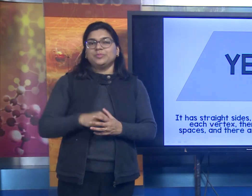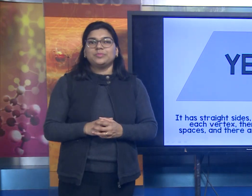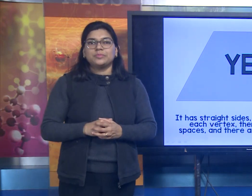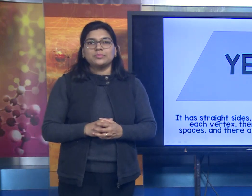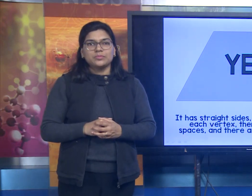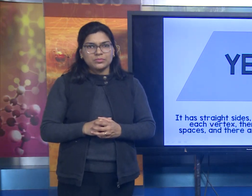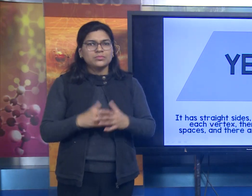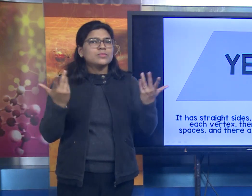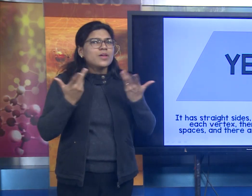Yes.